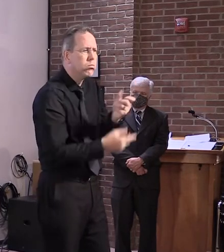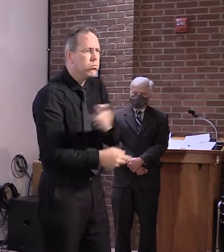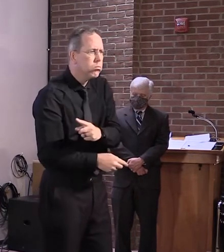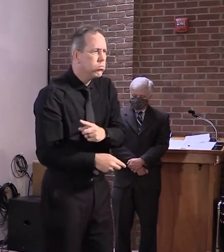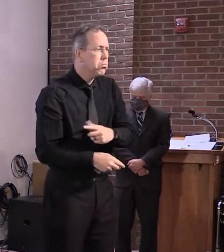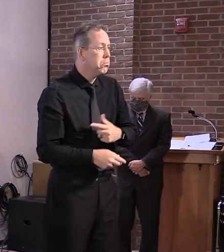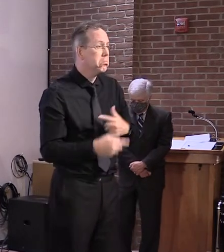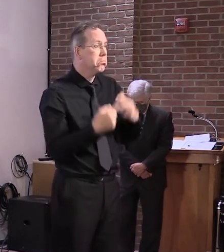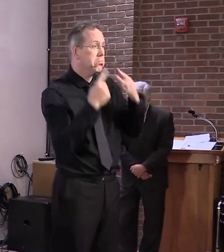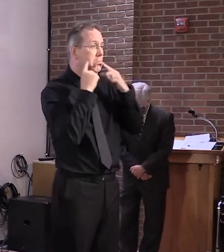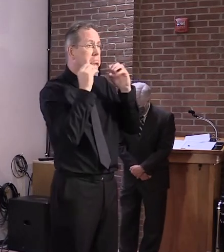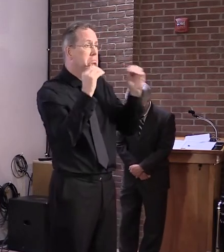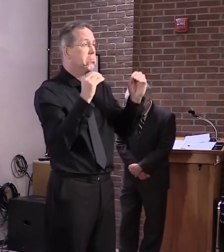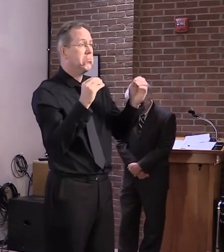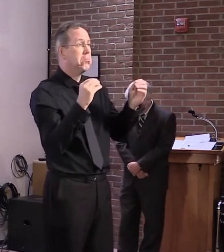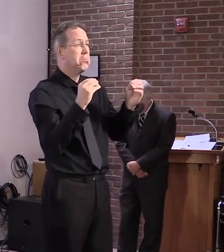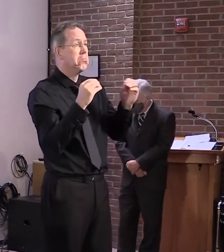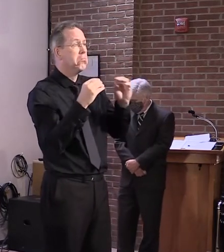has heard of any.